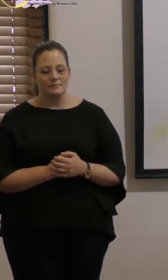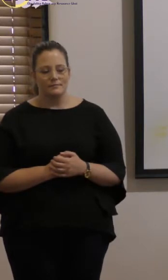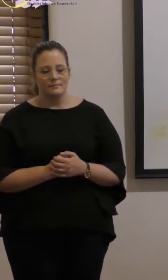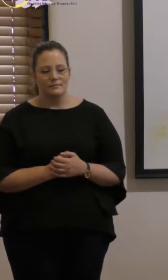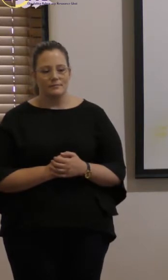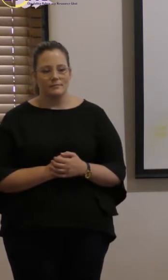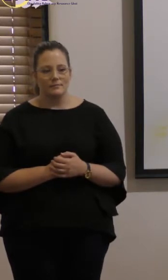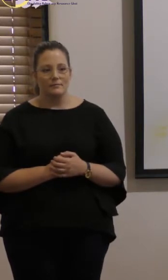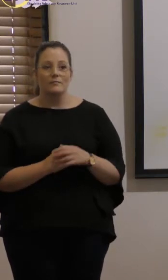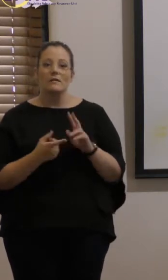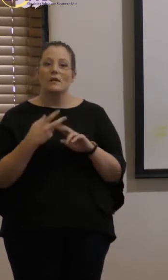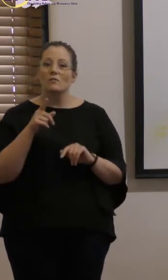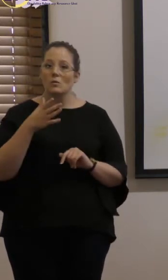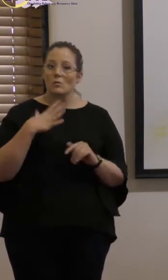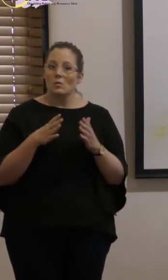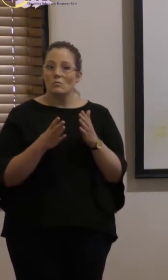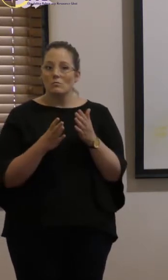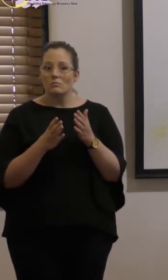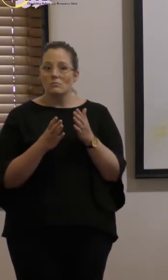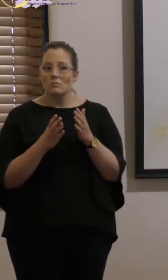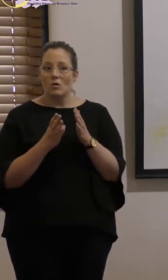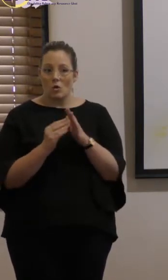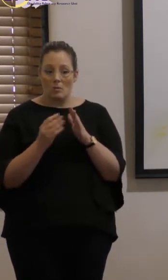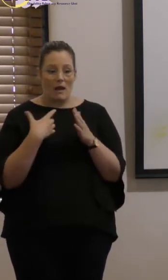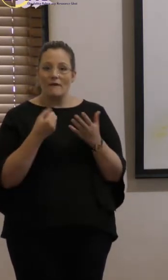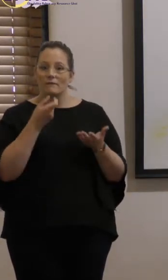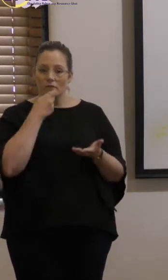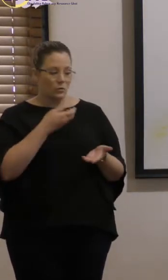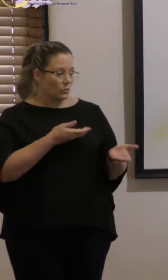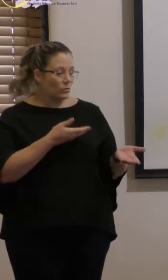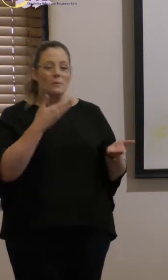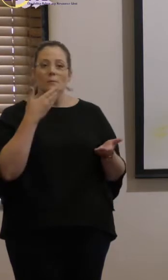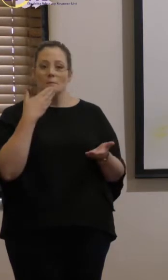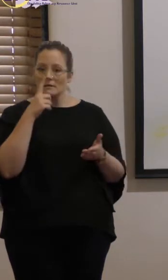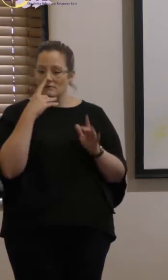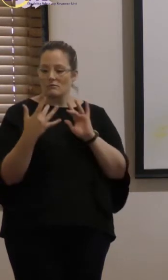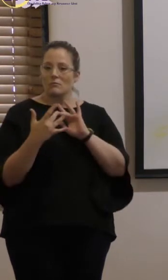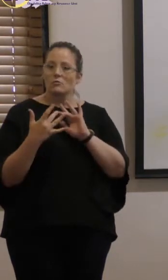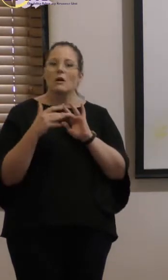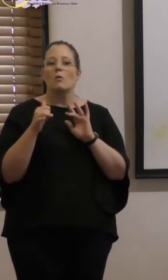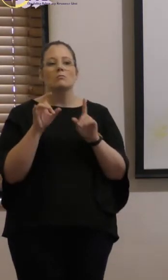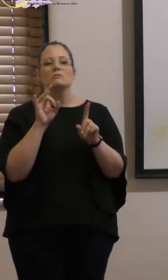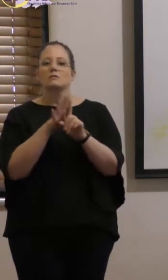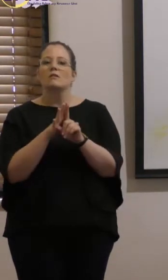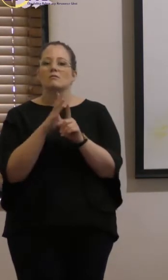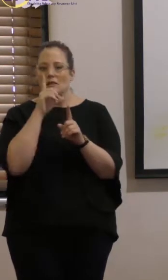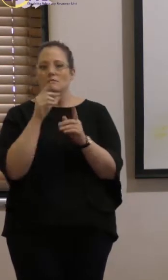If you're wanting a copy of it, you're most welcome to. I've got a few here today. You're most welcome to contact us, or you can download it.